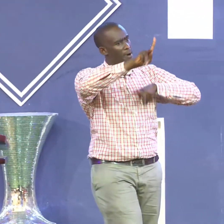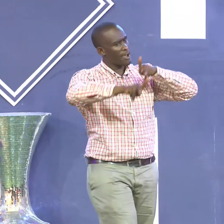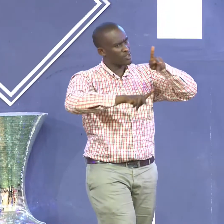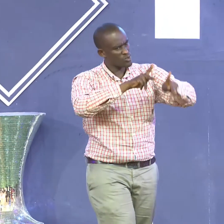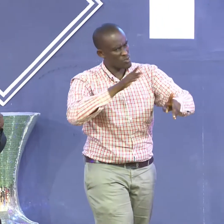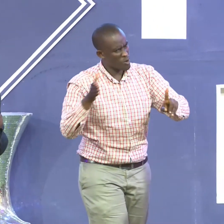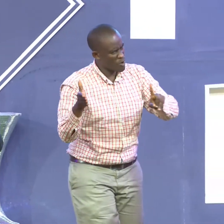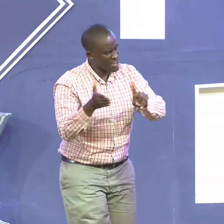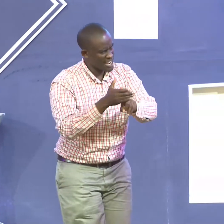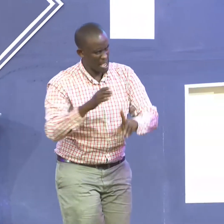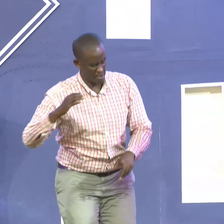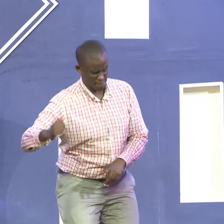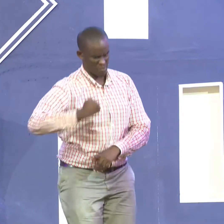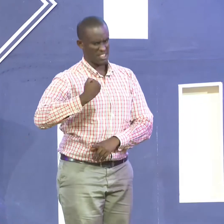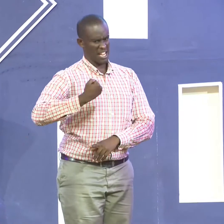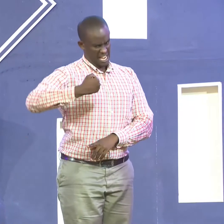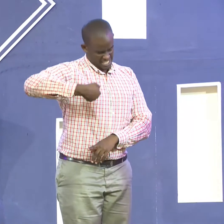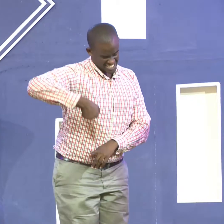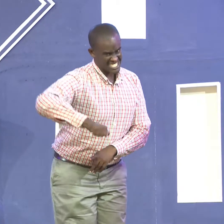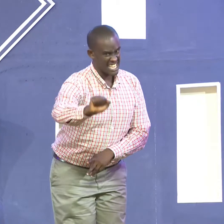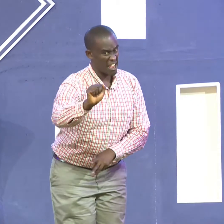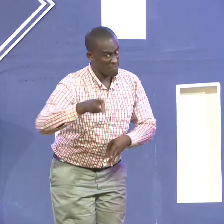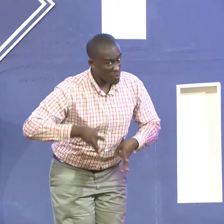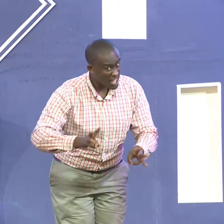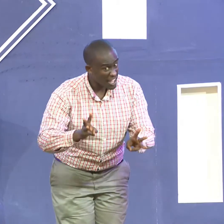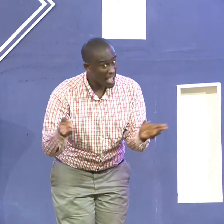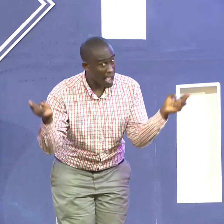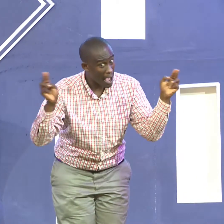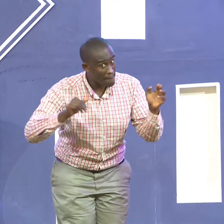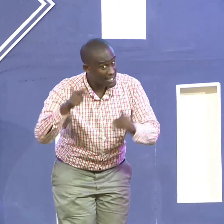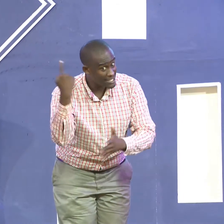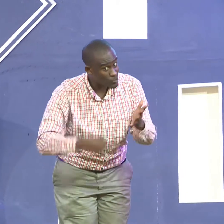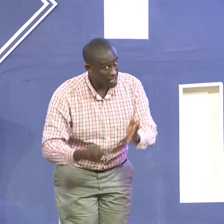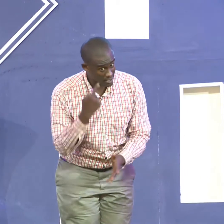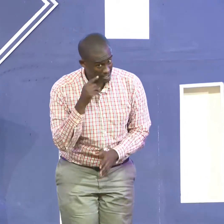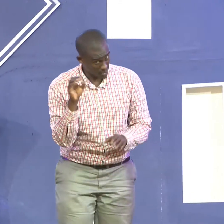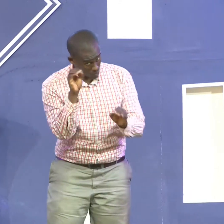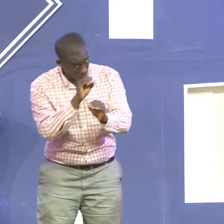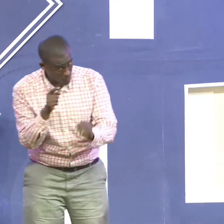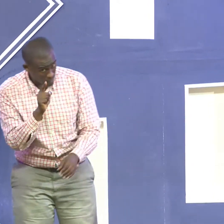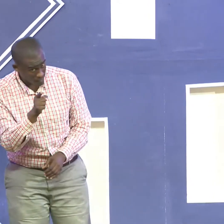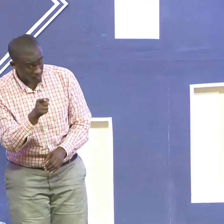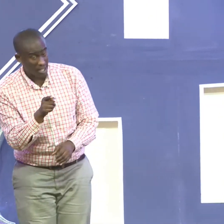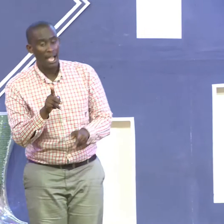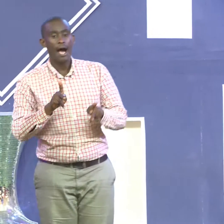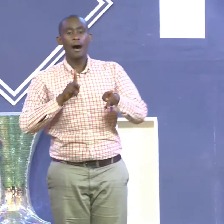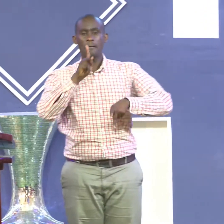Amen. All the people that have got wealth in their own way, go and look at them.